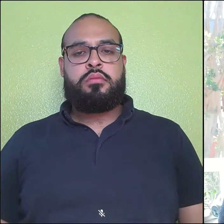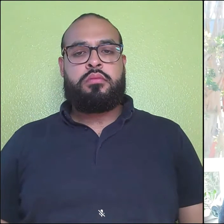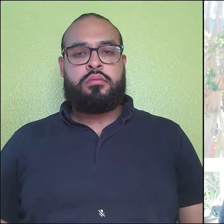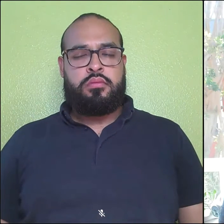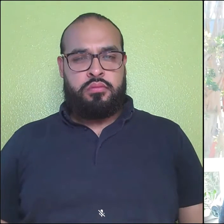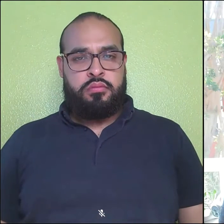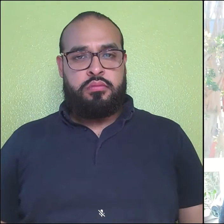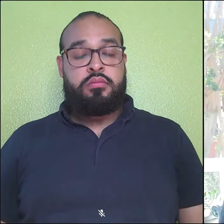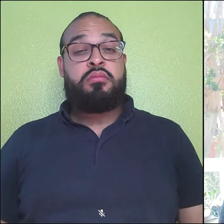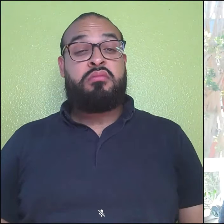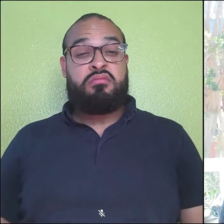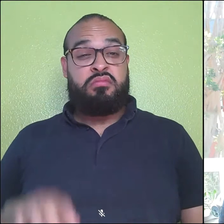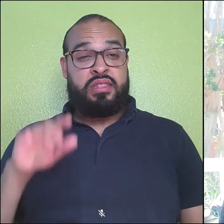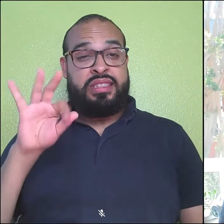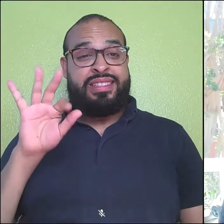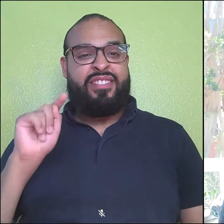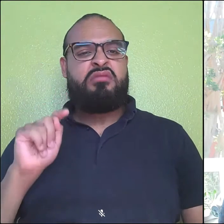and your feet on the floor.